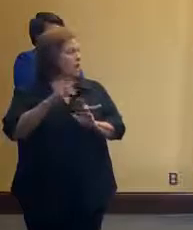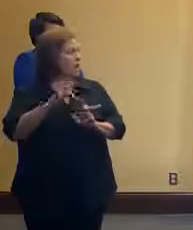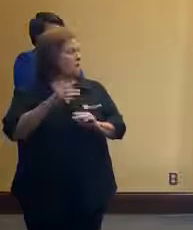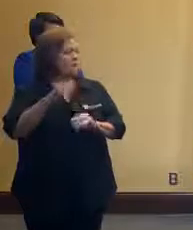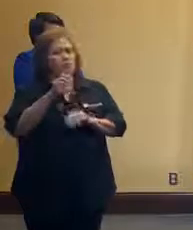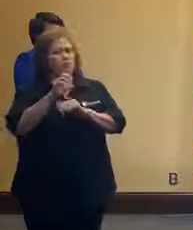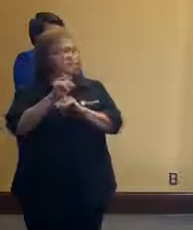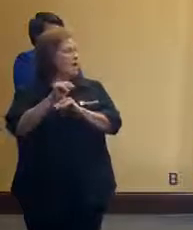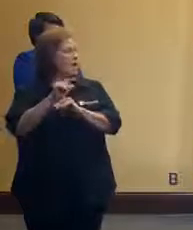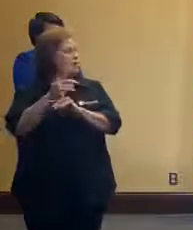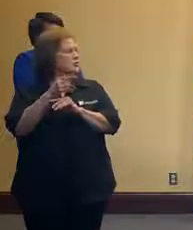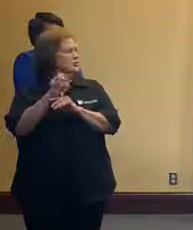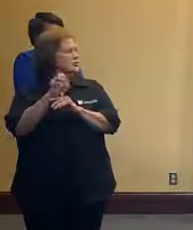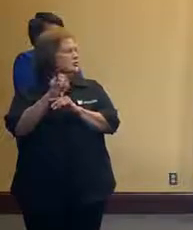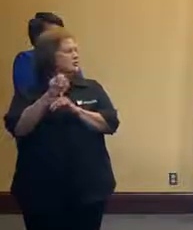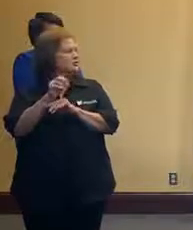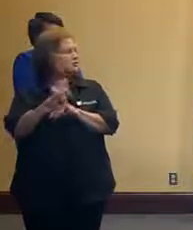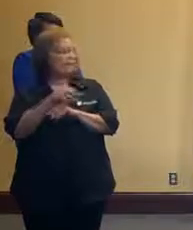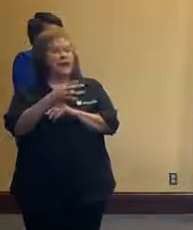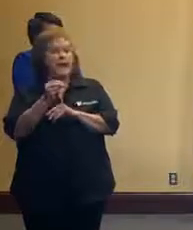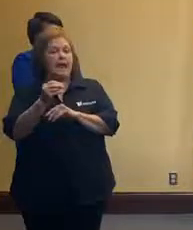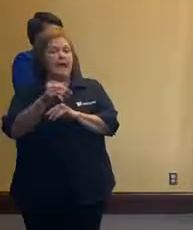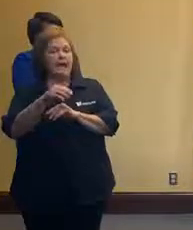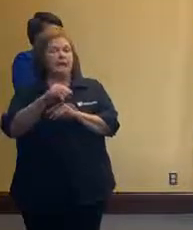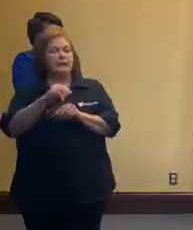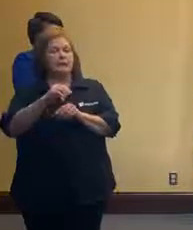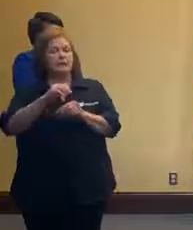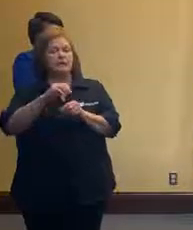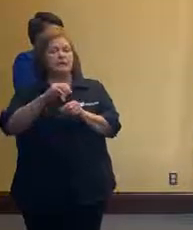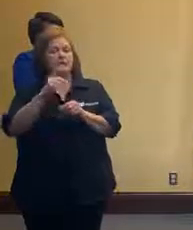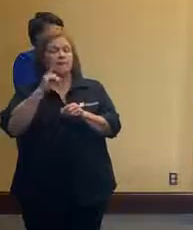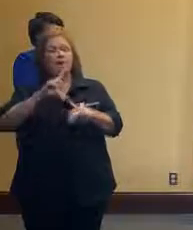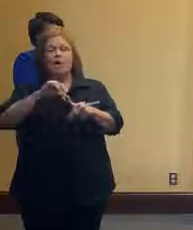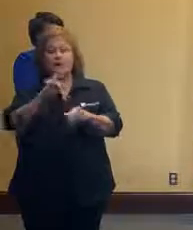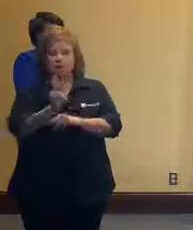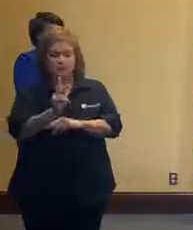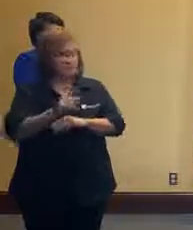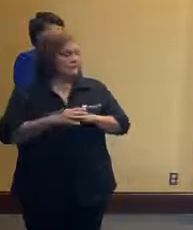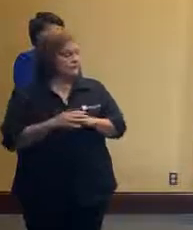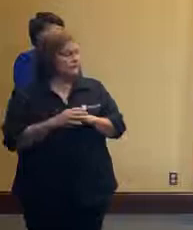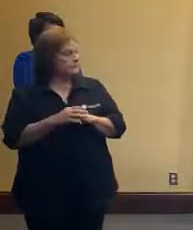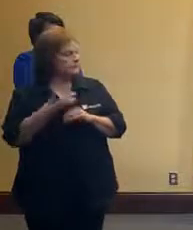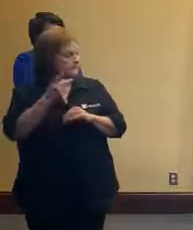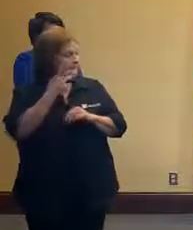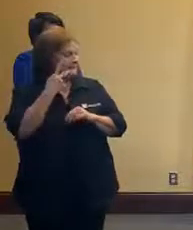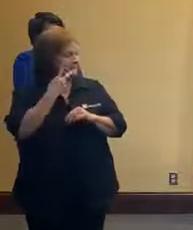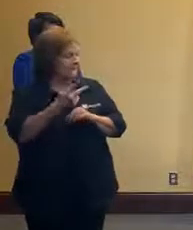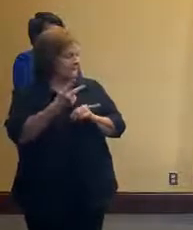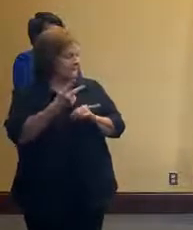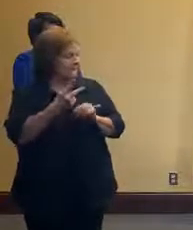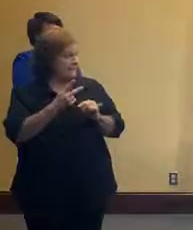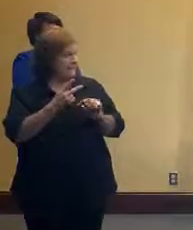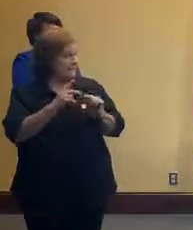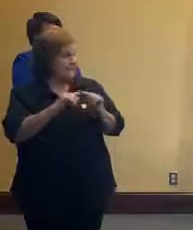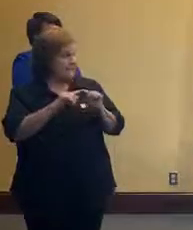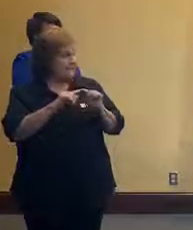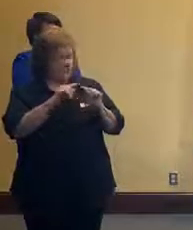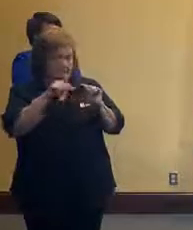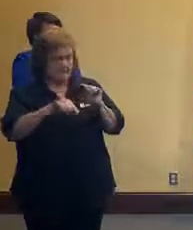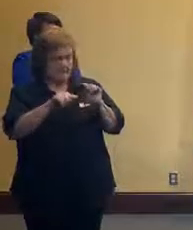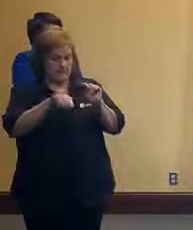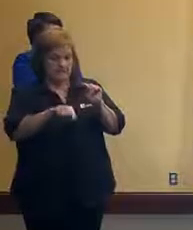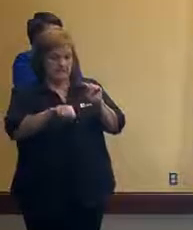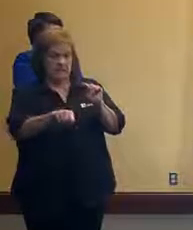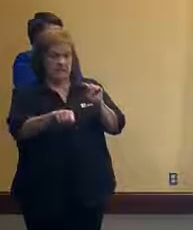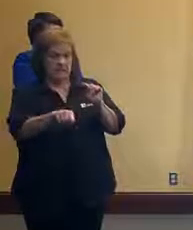Recession, and the second is post-Katrina. If you look at the negatives on the columns, you'll see that what we're looking at